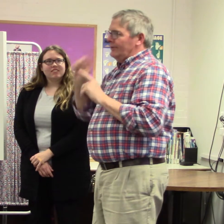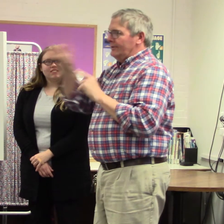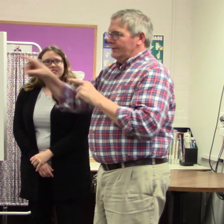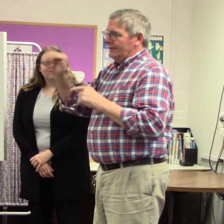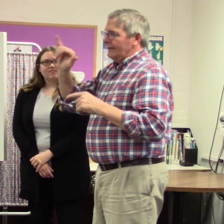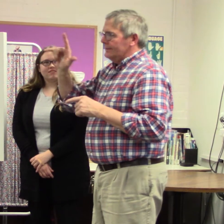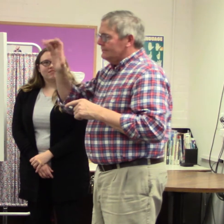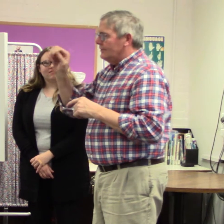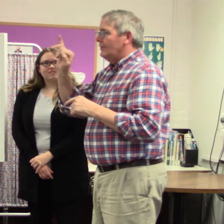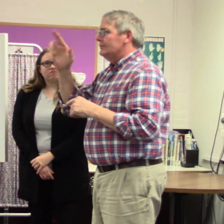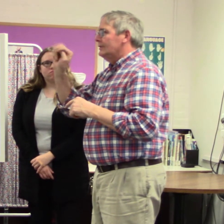first and last.